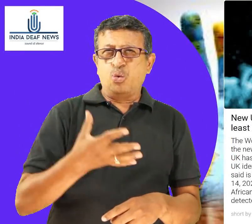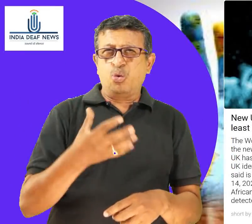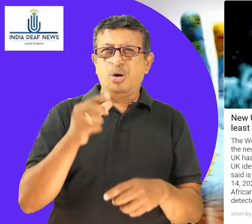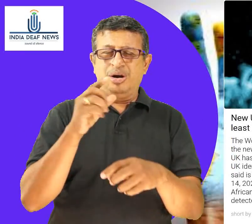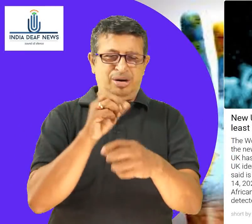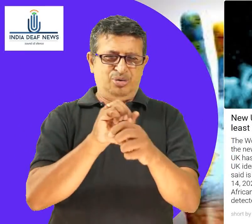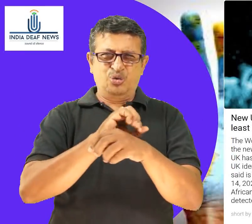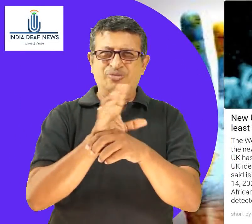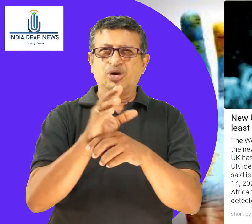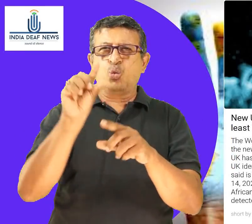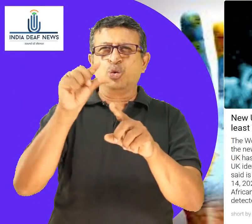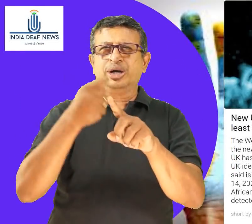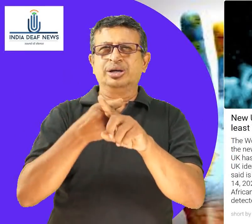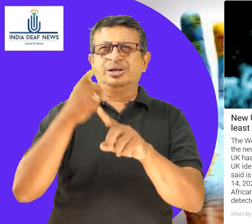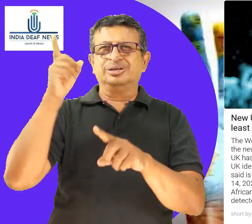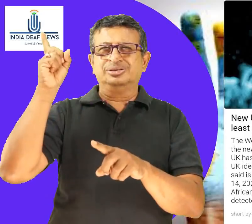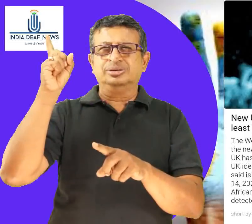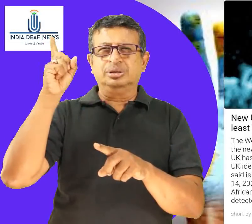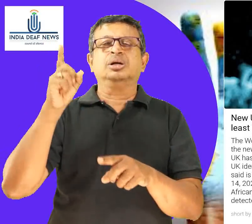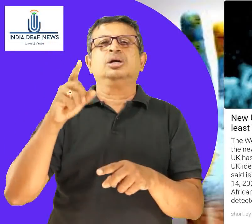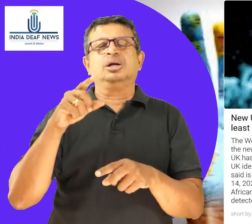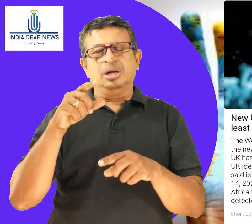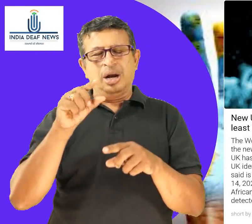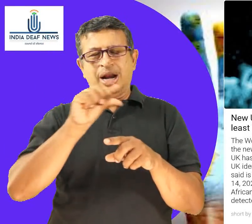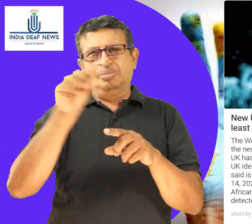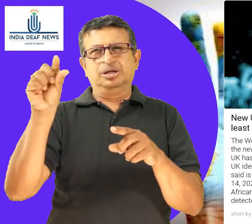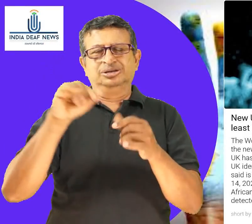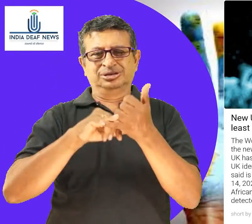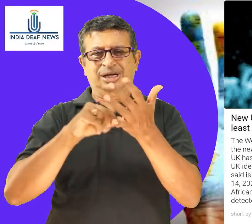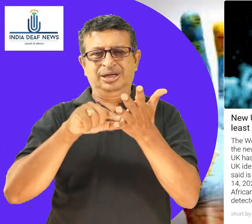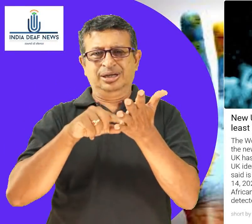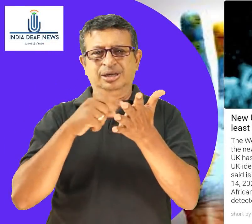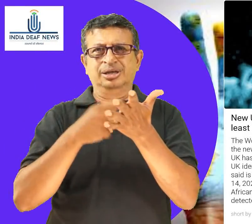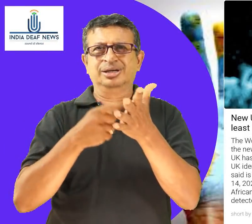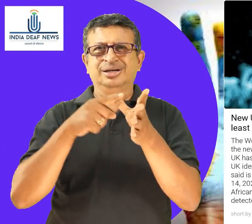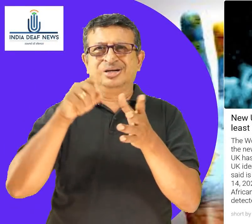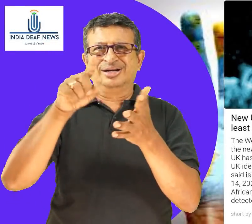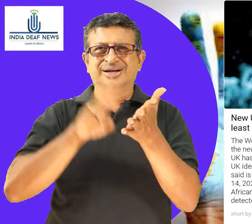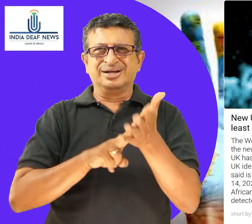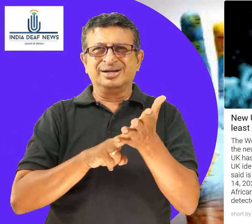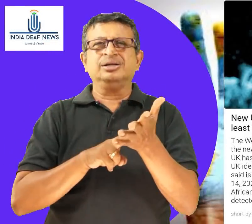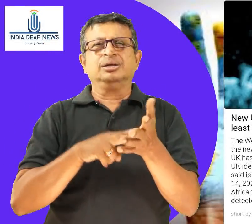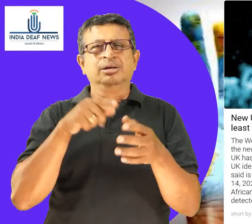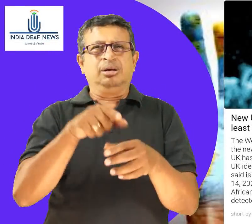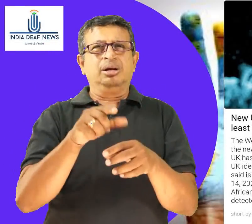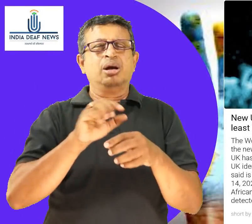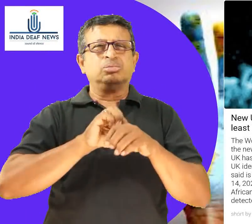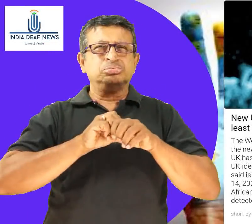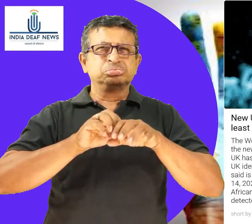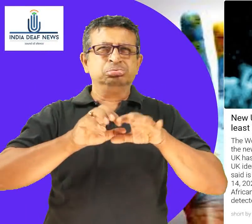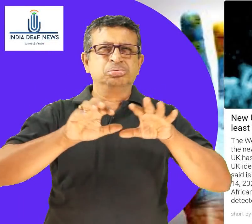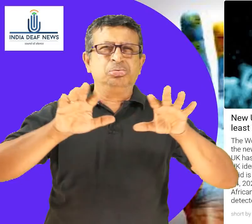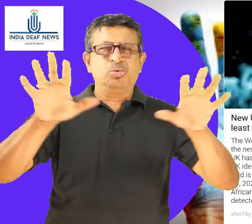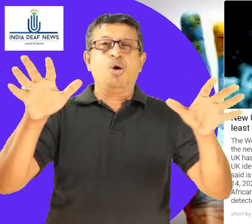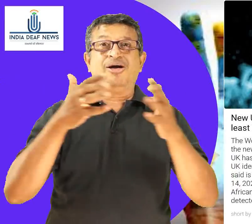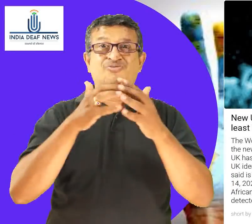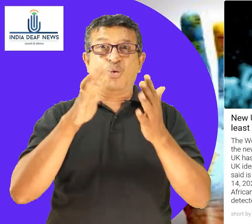New UK COVID-19 variant found in at least 60 countries, WHO. The World Health Organization has said the